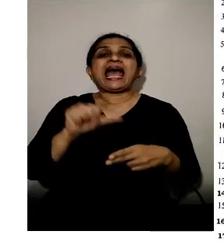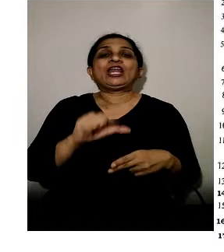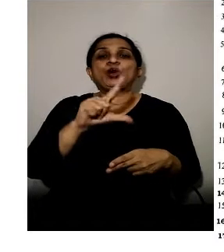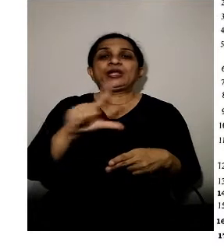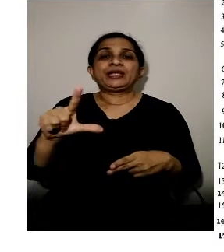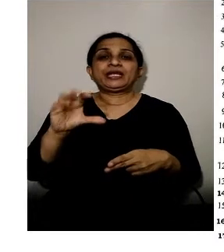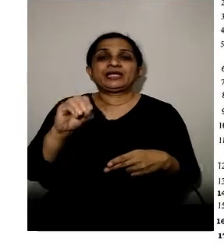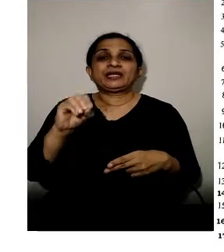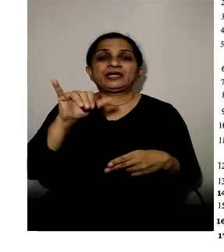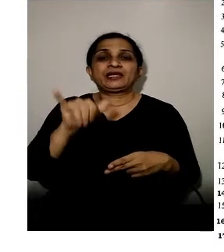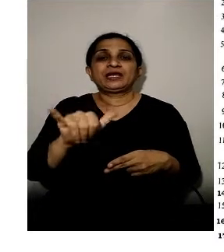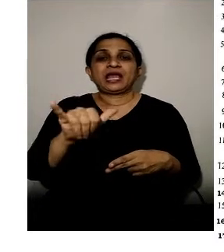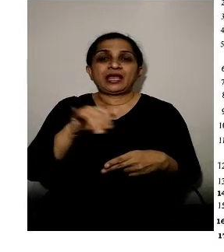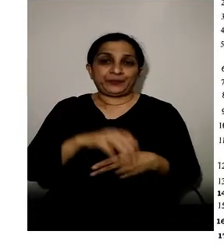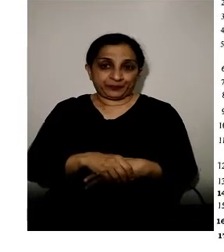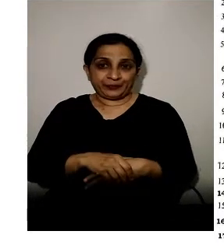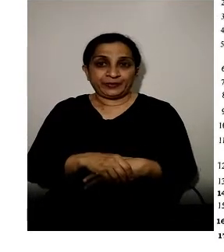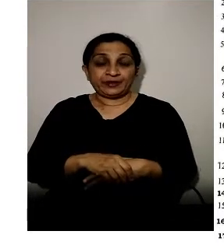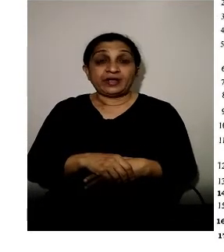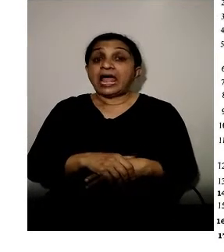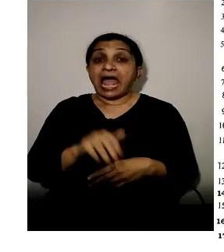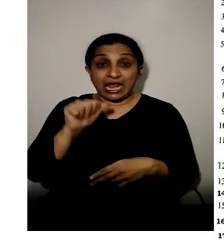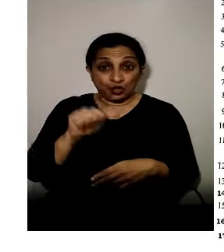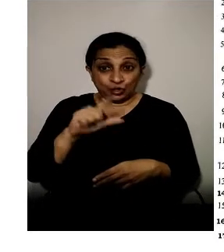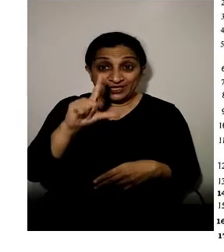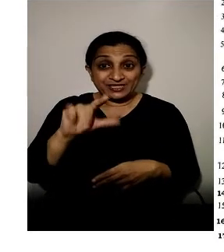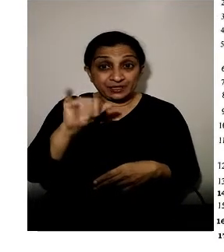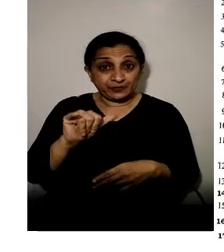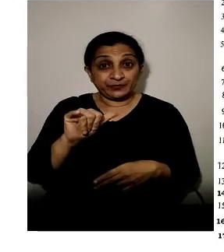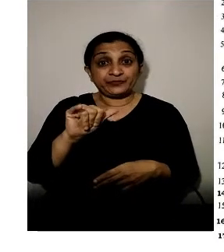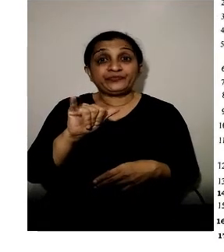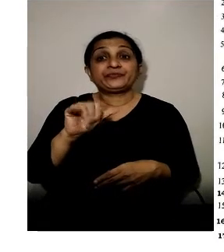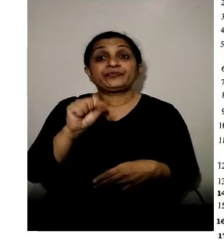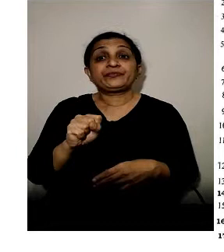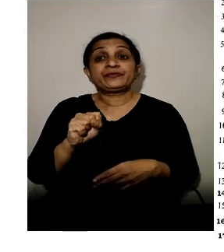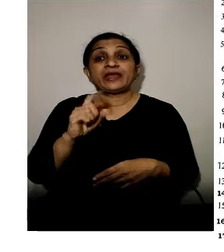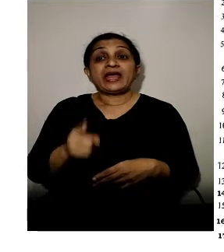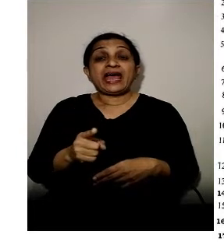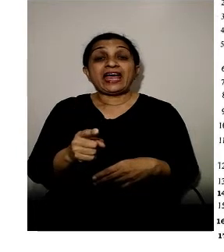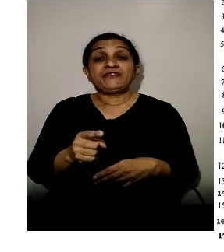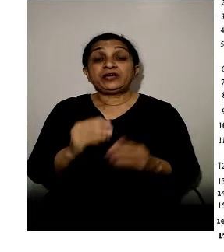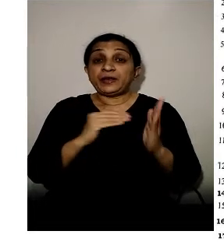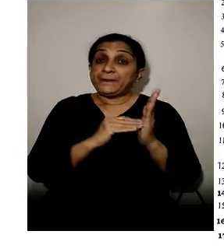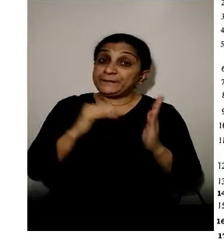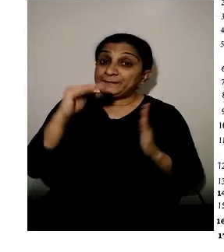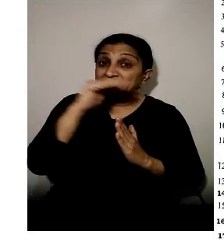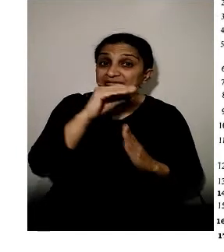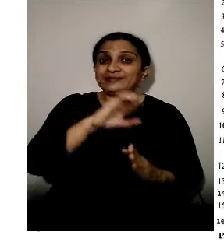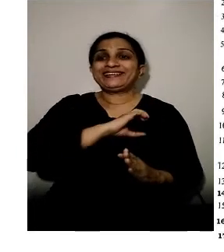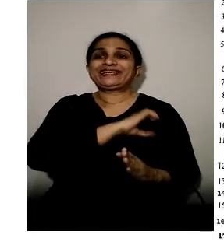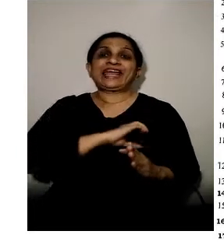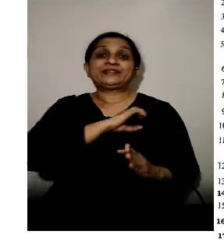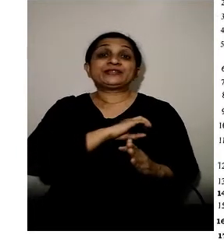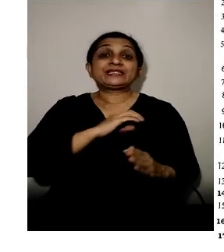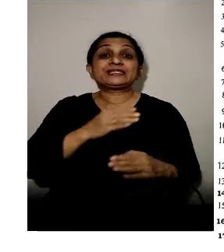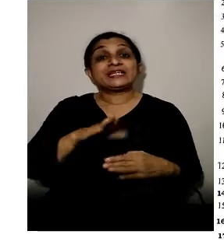alloy alloy alloys have better